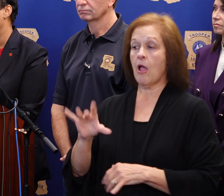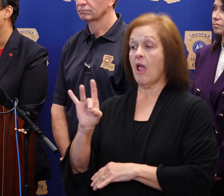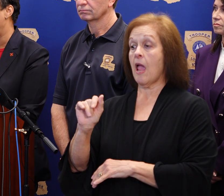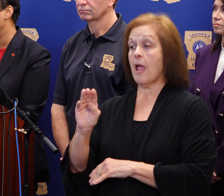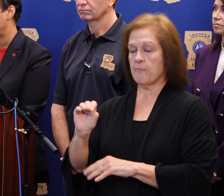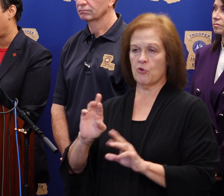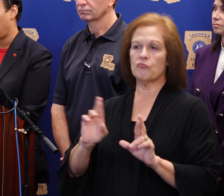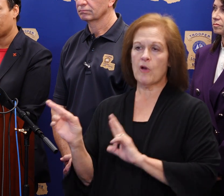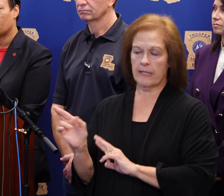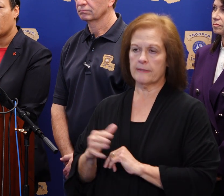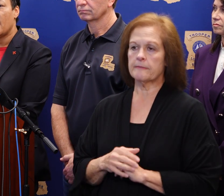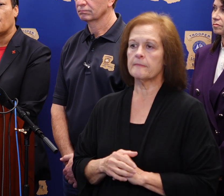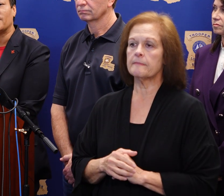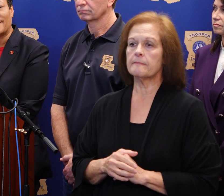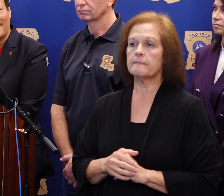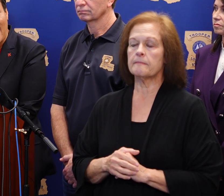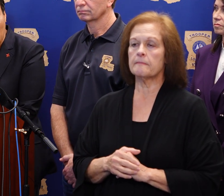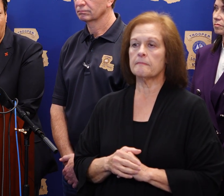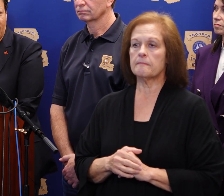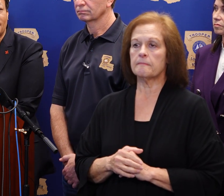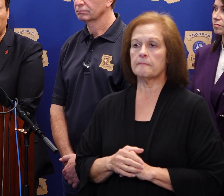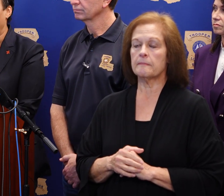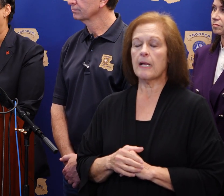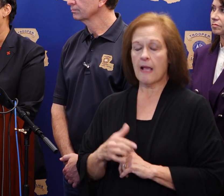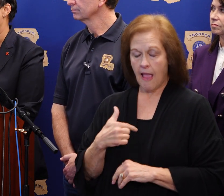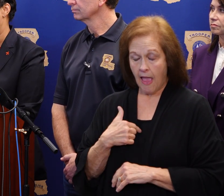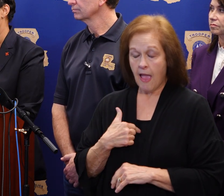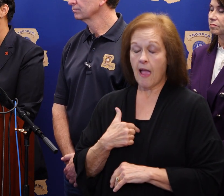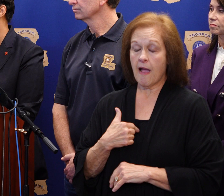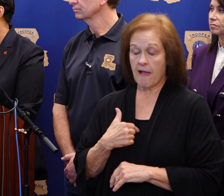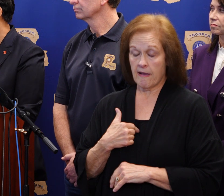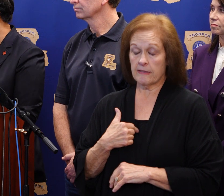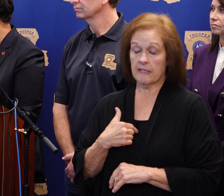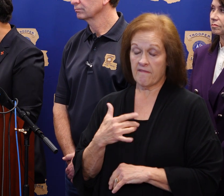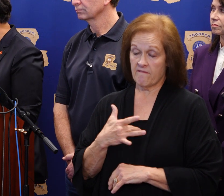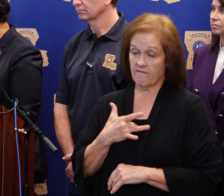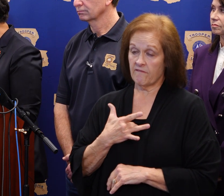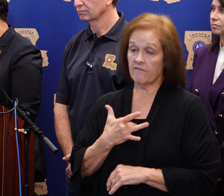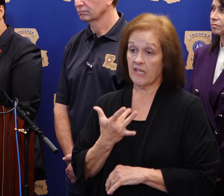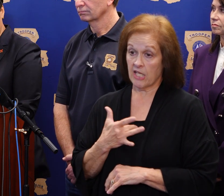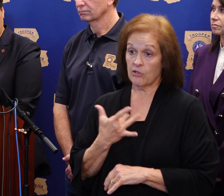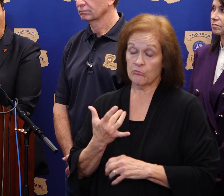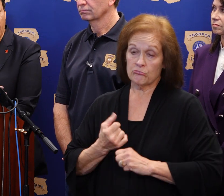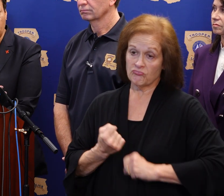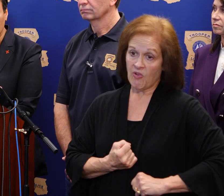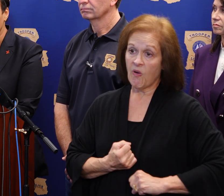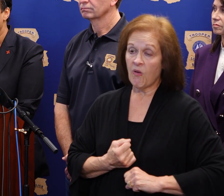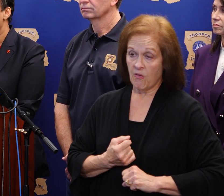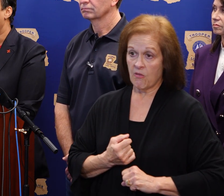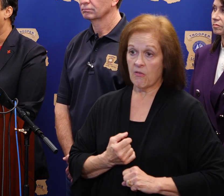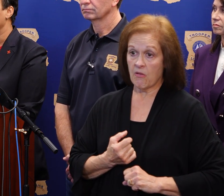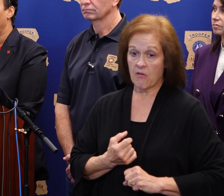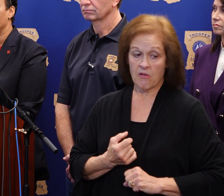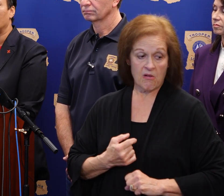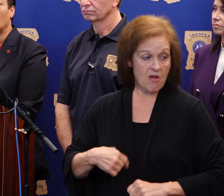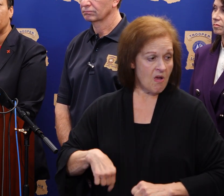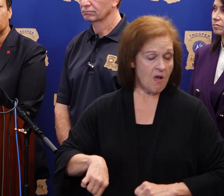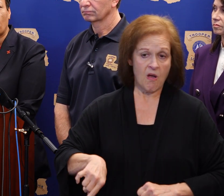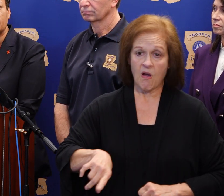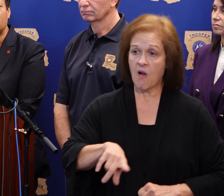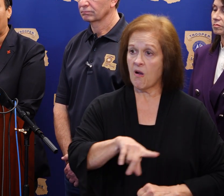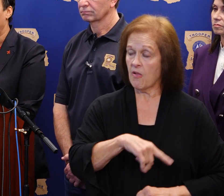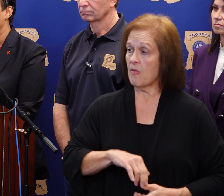the tone, I would say, and with the confidence that I have in the law enforcement partners, all of